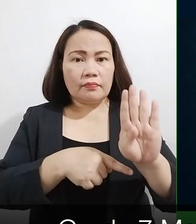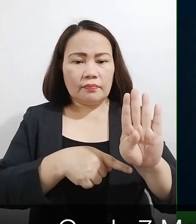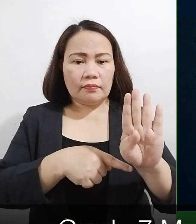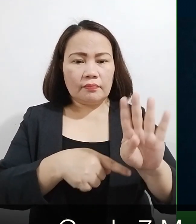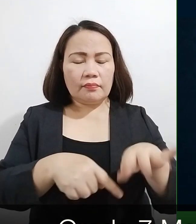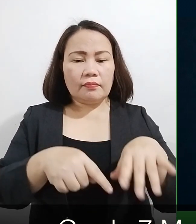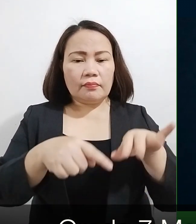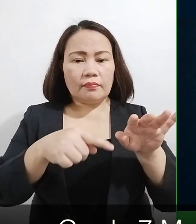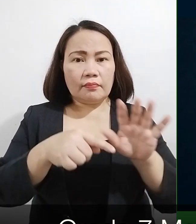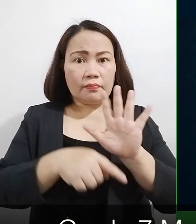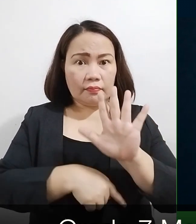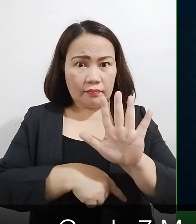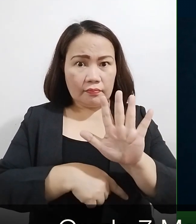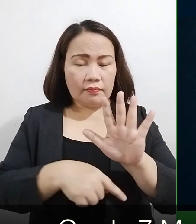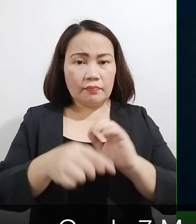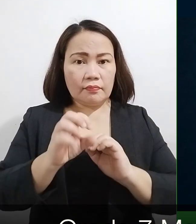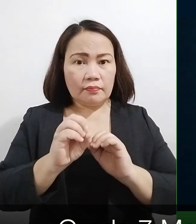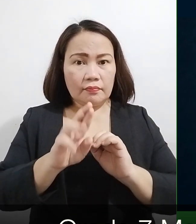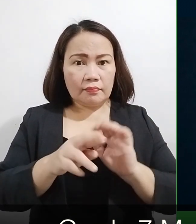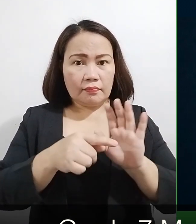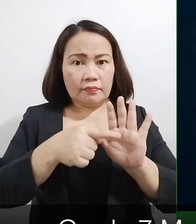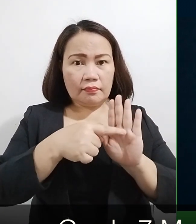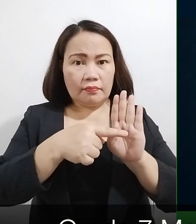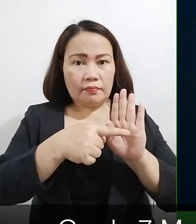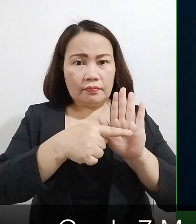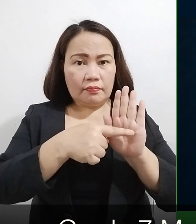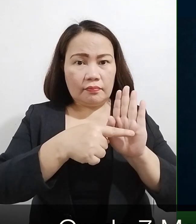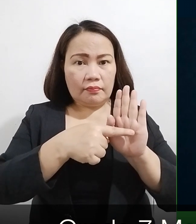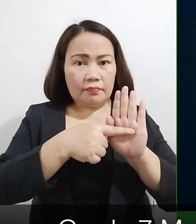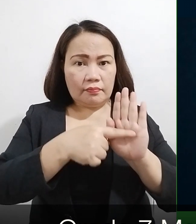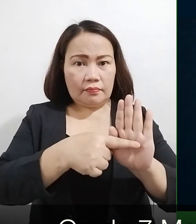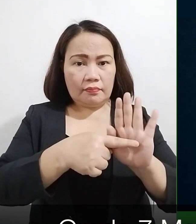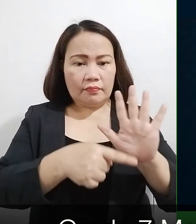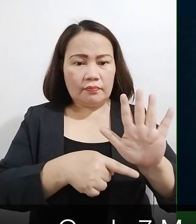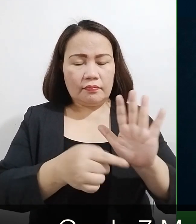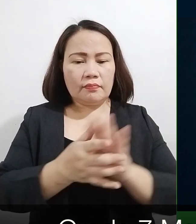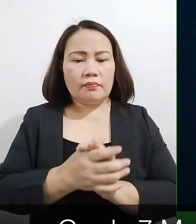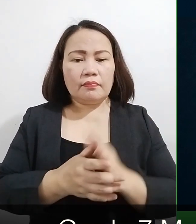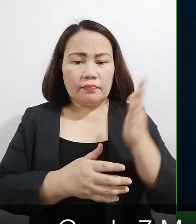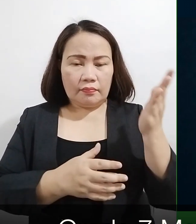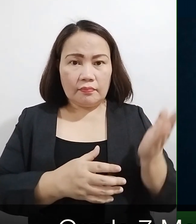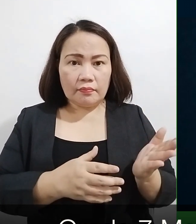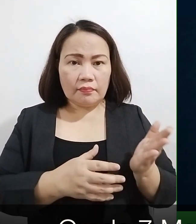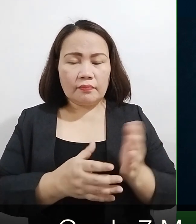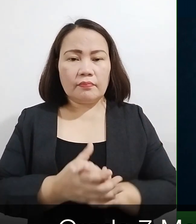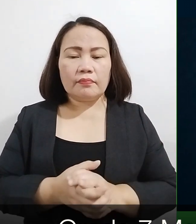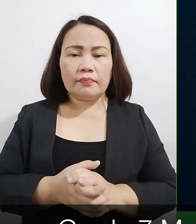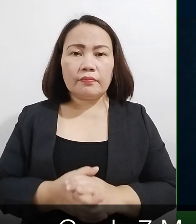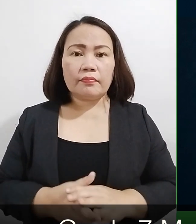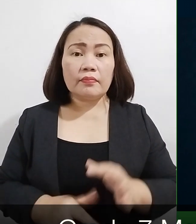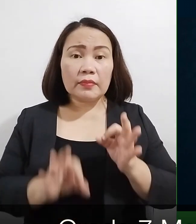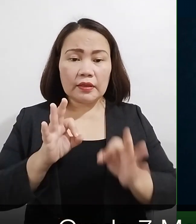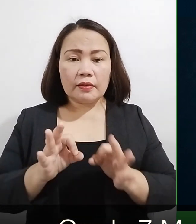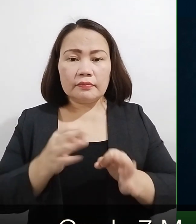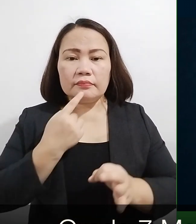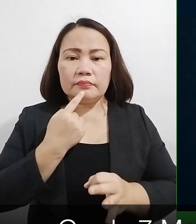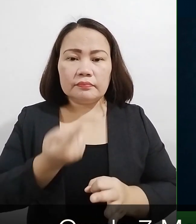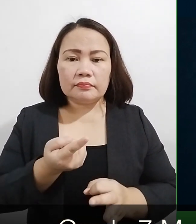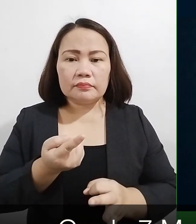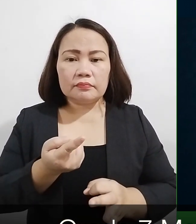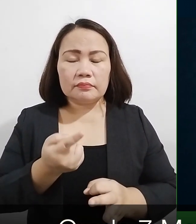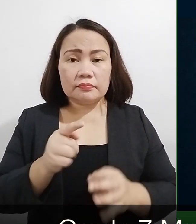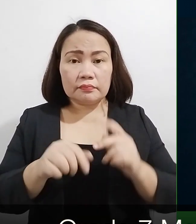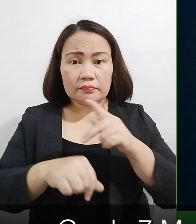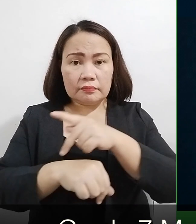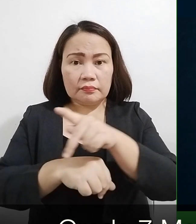these numbers, we can have positive 3 or negative 3. Tas ganun din po sa iba. Now, pag sinabi